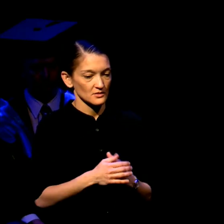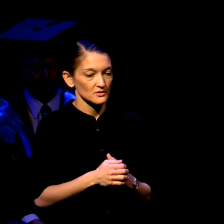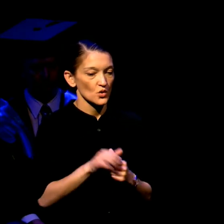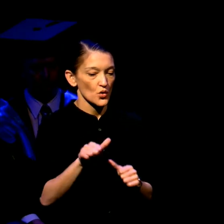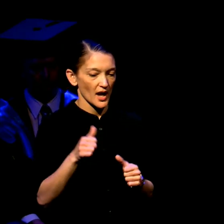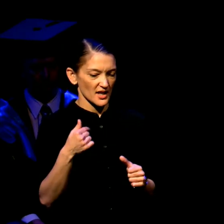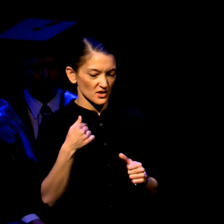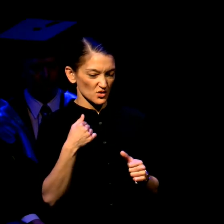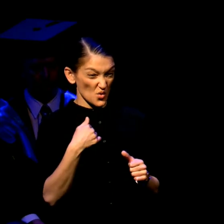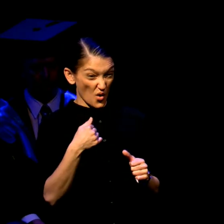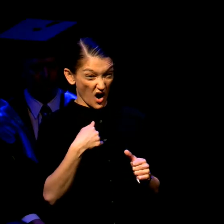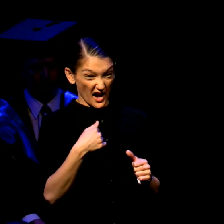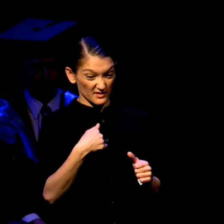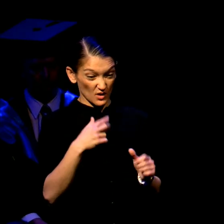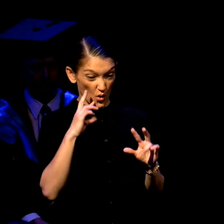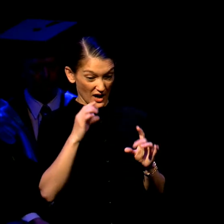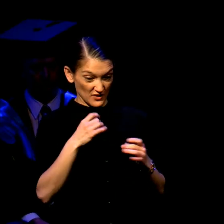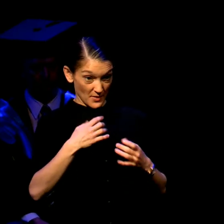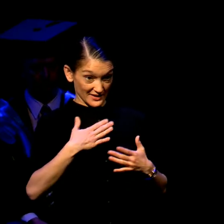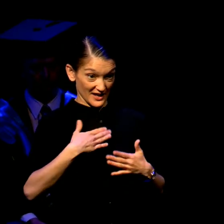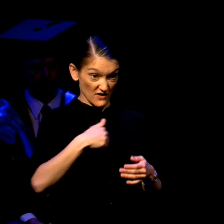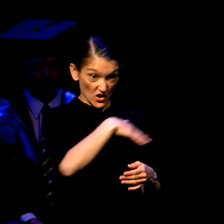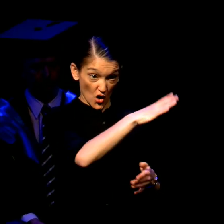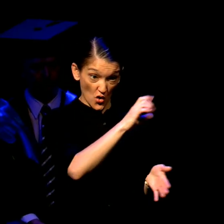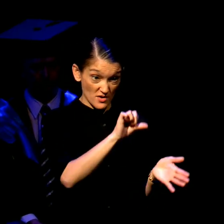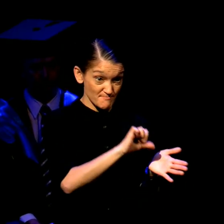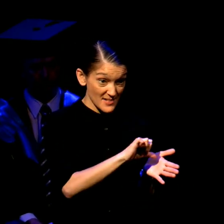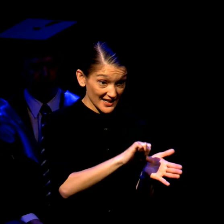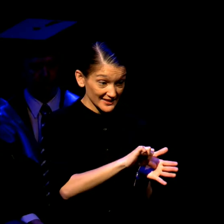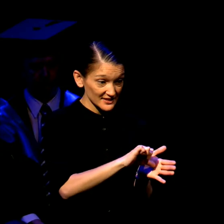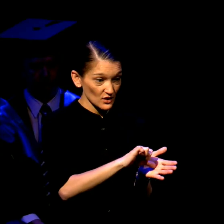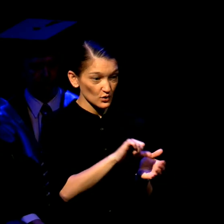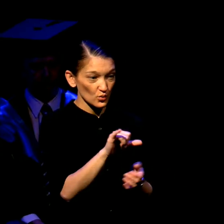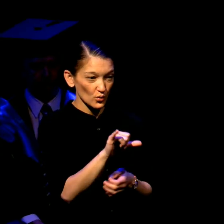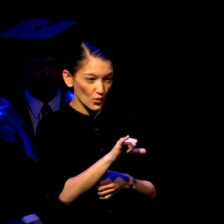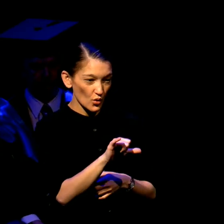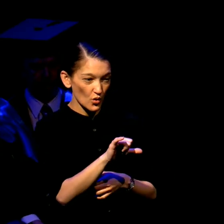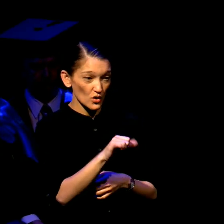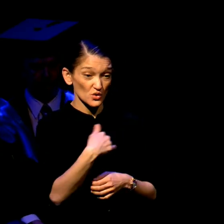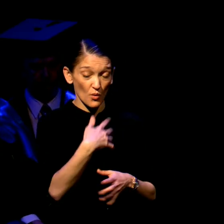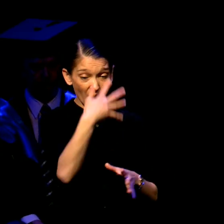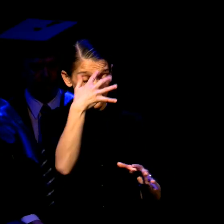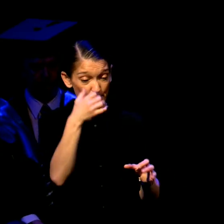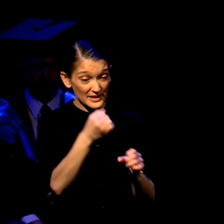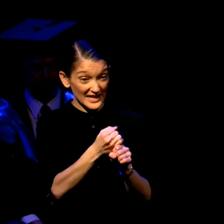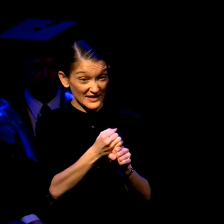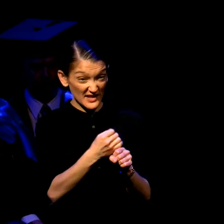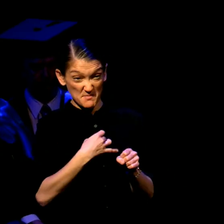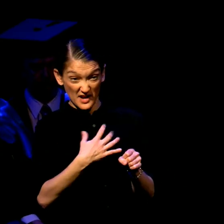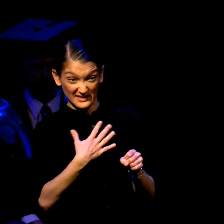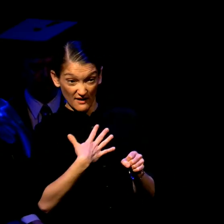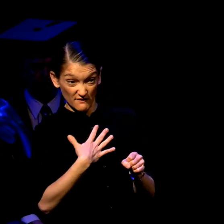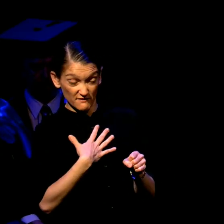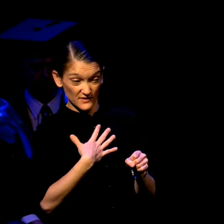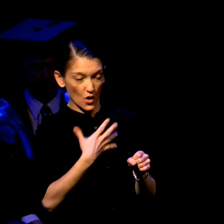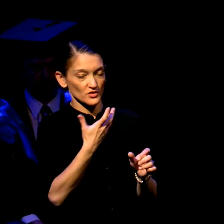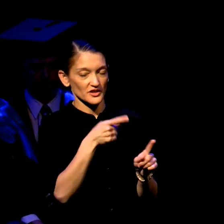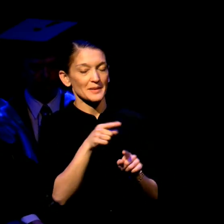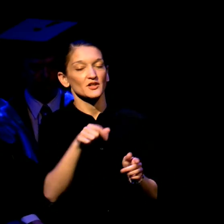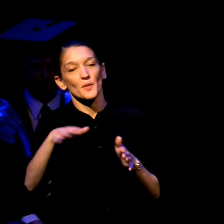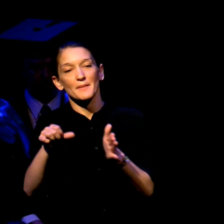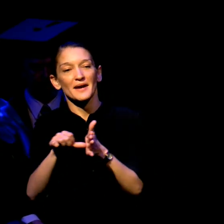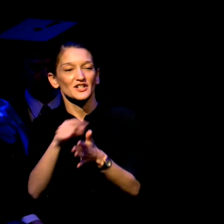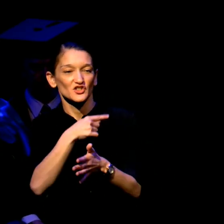for myself and go and get some money? Or do I believe in myself and the community TV show that I'd made and the team of